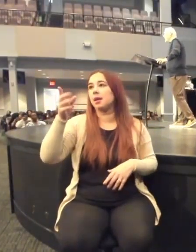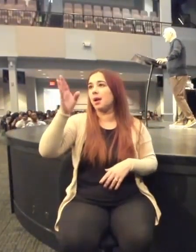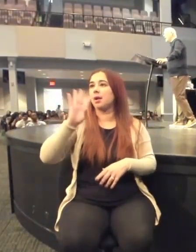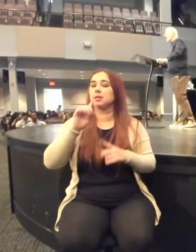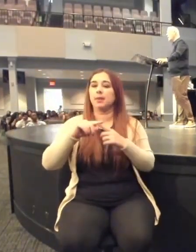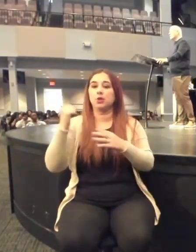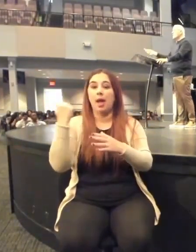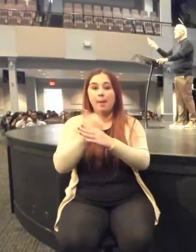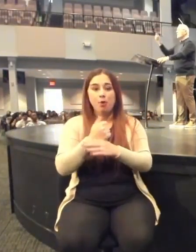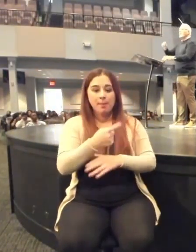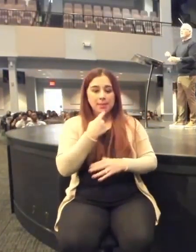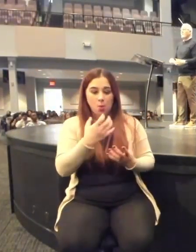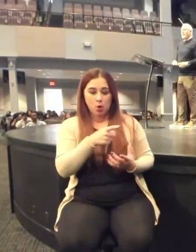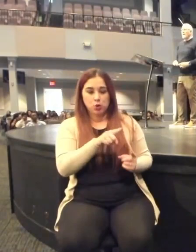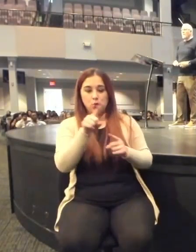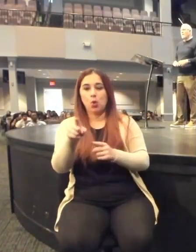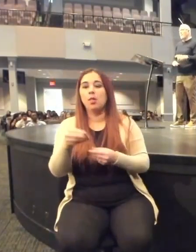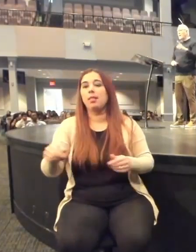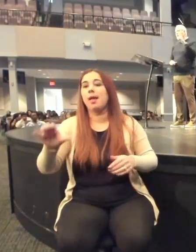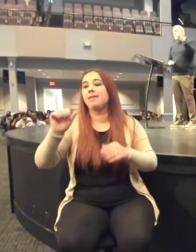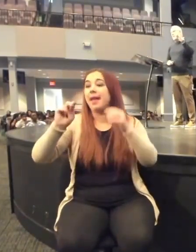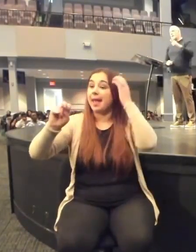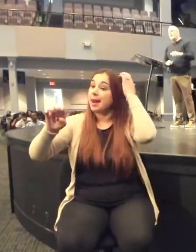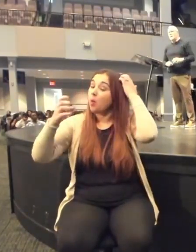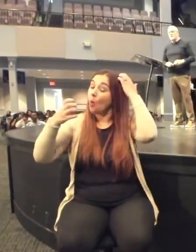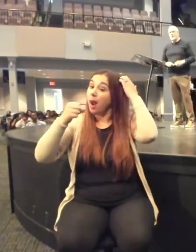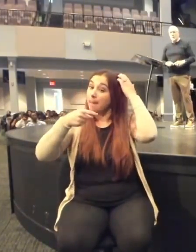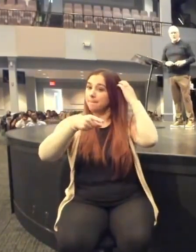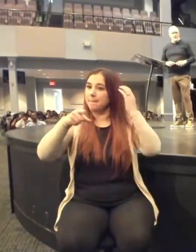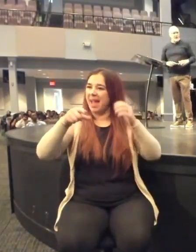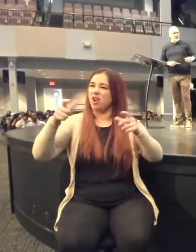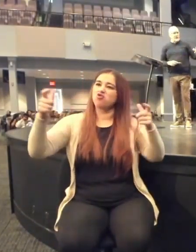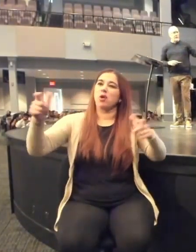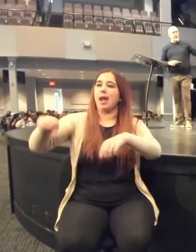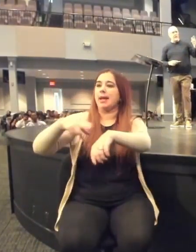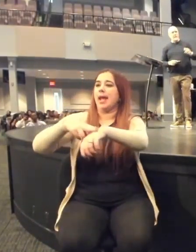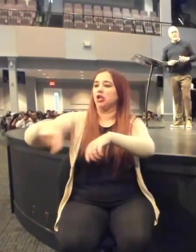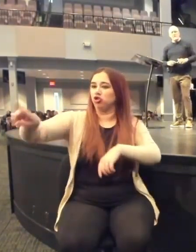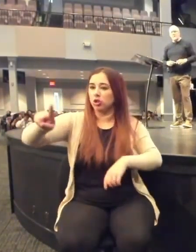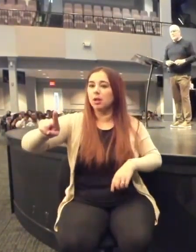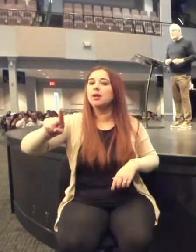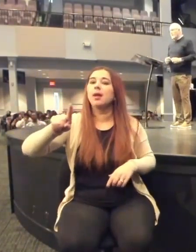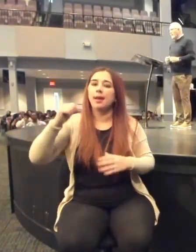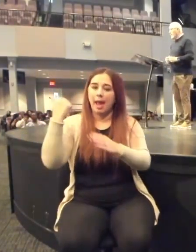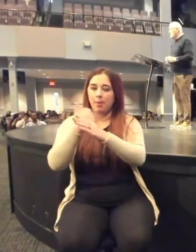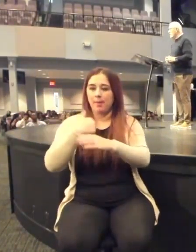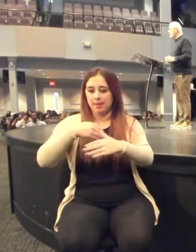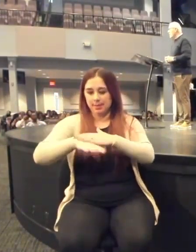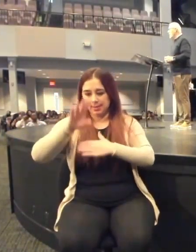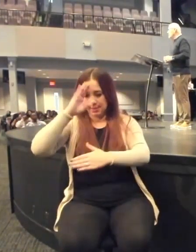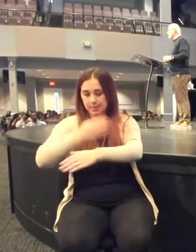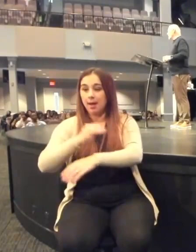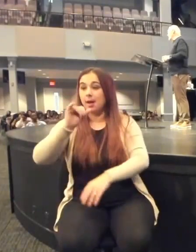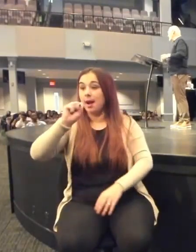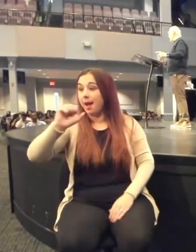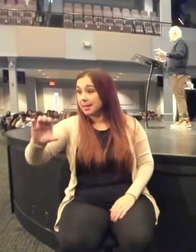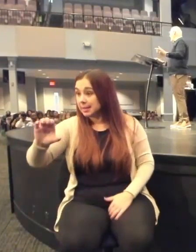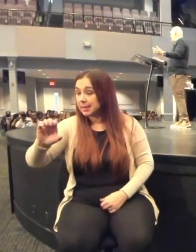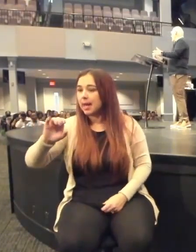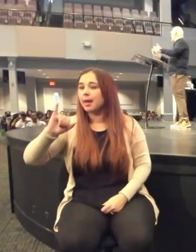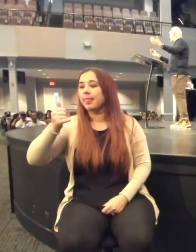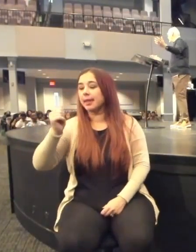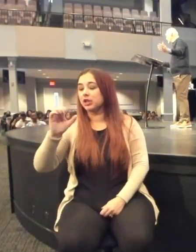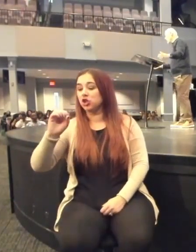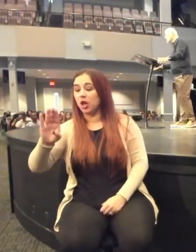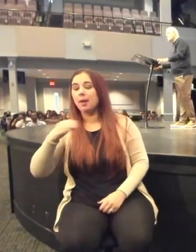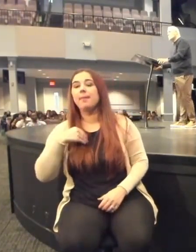and says, Abraham, I want you to go to the land of Canaan. I'm going to make out of you a great nation. Of course, Abraham ends up with a son, Isaac, and then Isaac, Jacob,